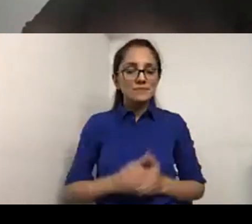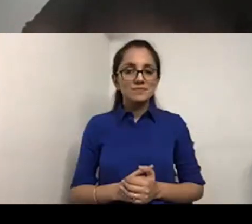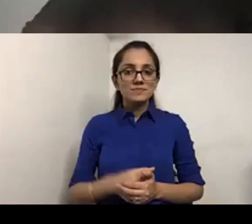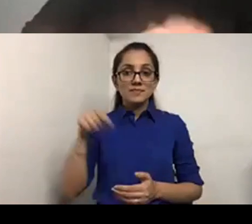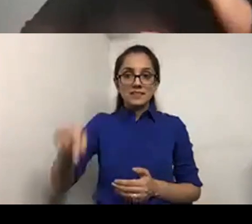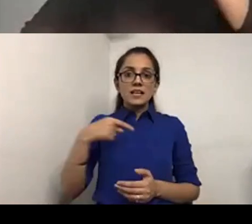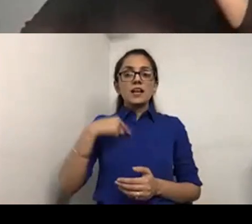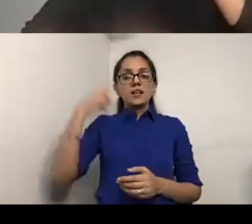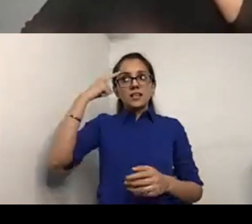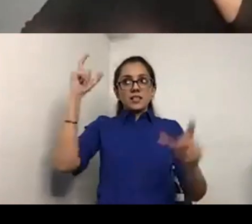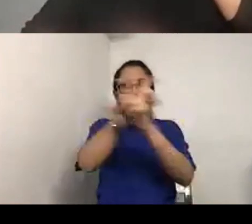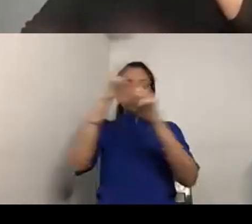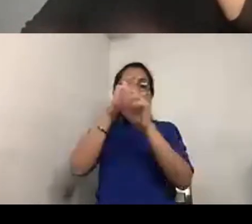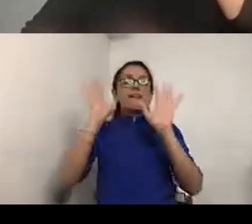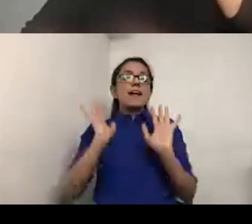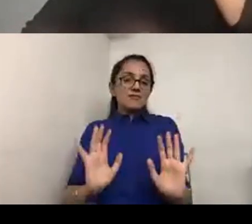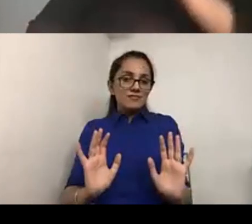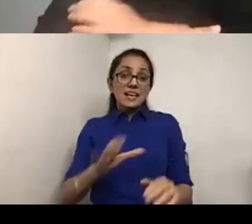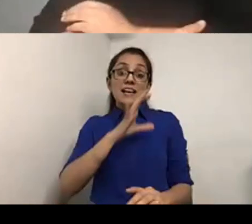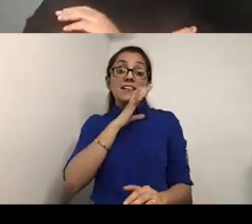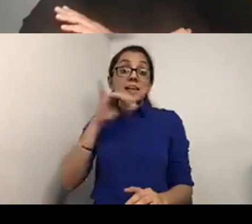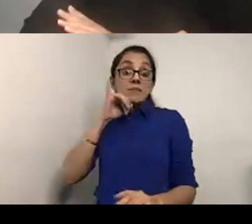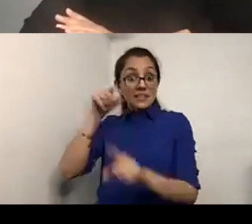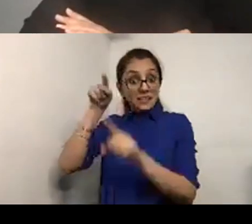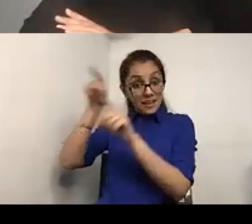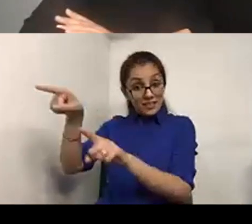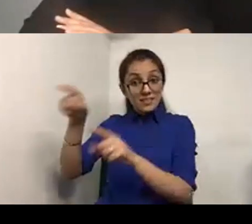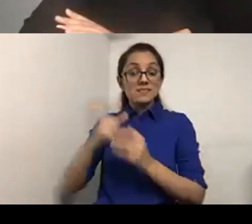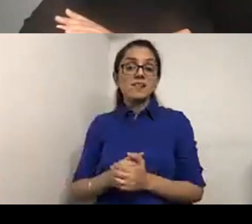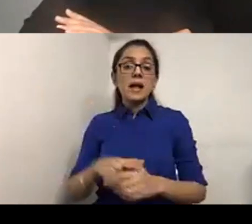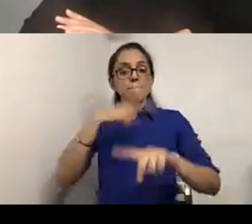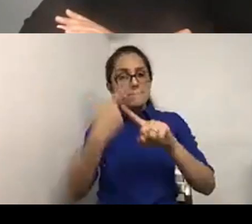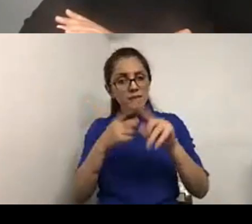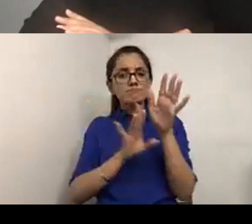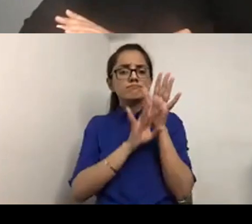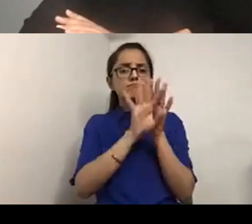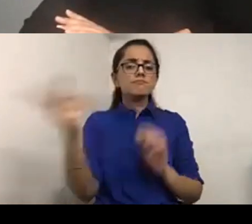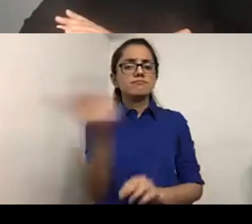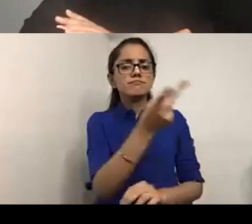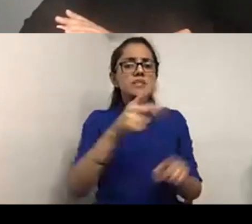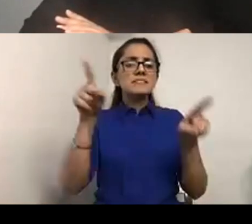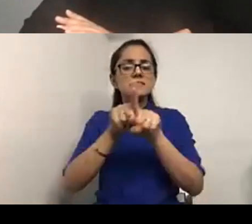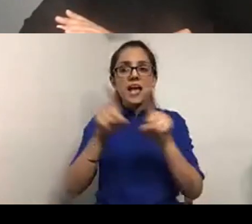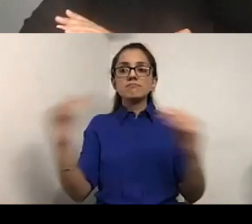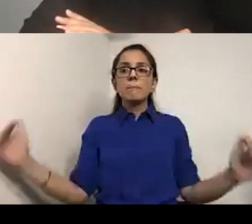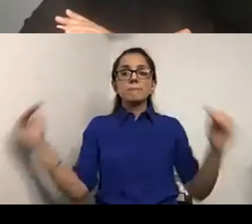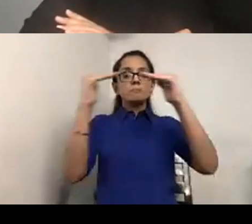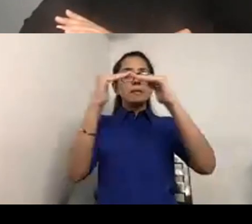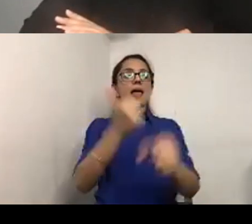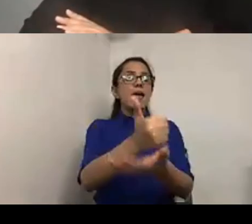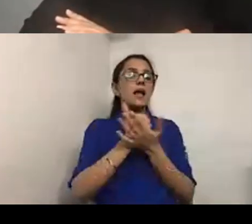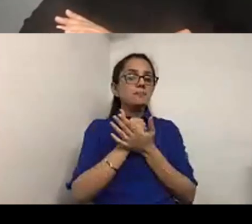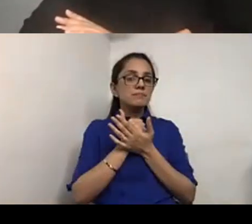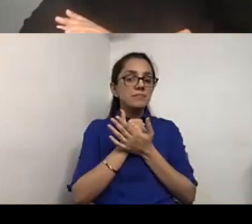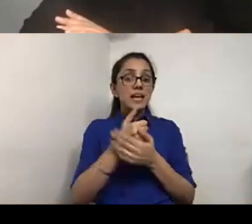I'm in this crossroad, and therefore for me, Enable India and Here a Million is just the gap between